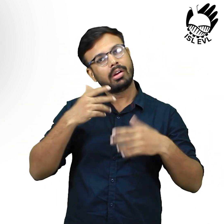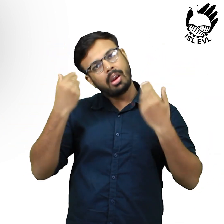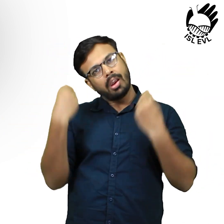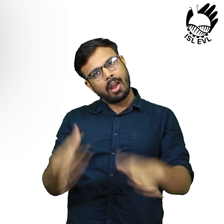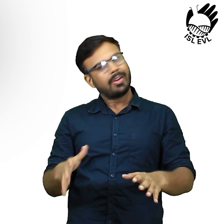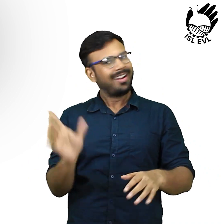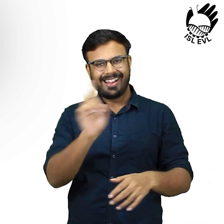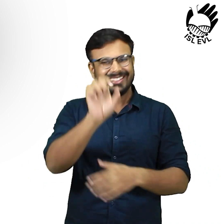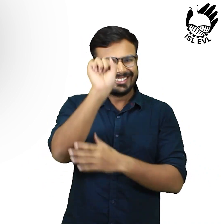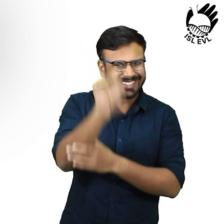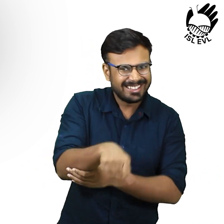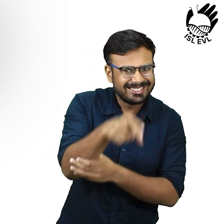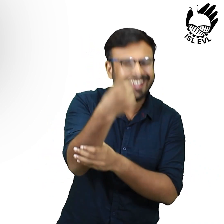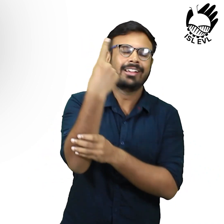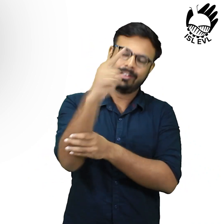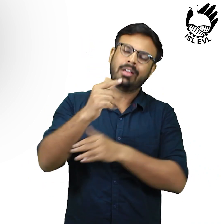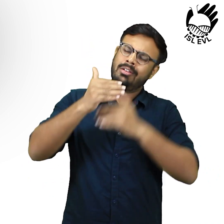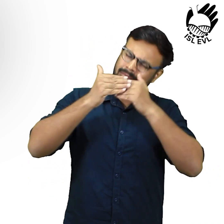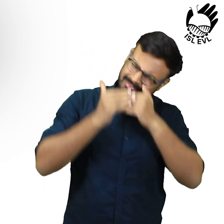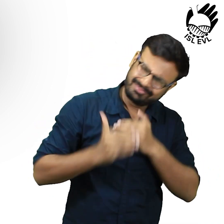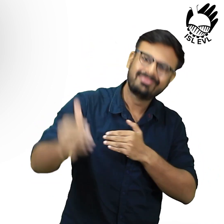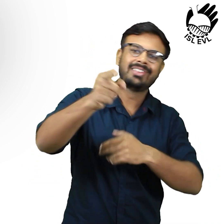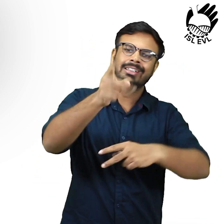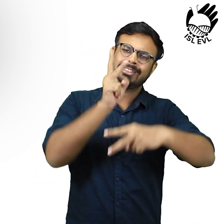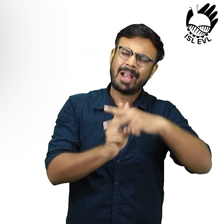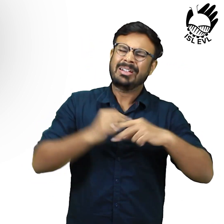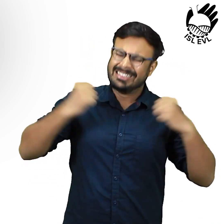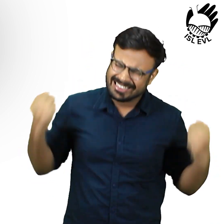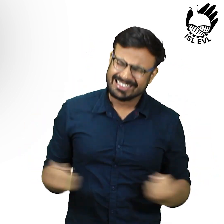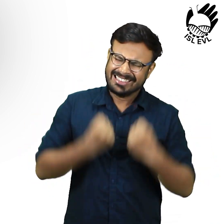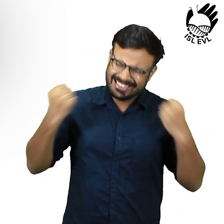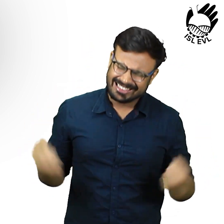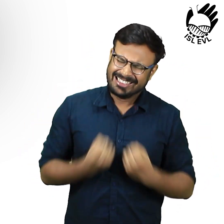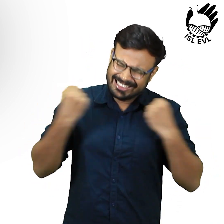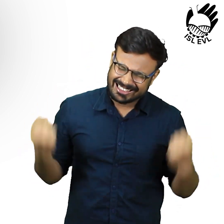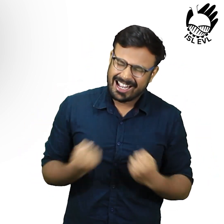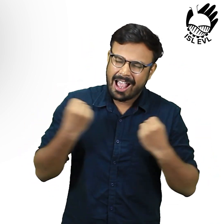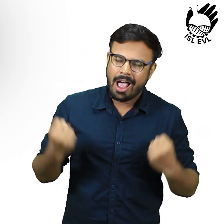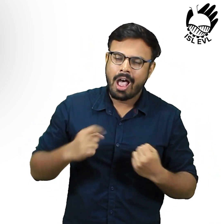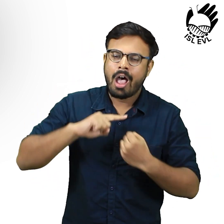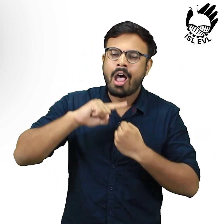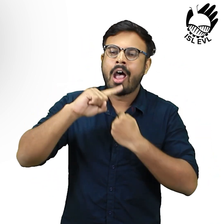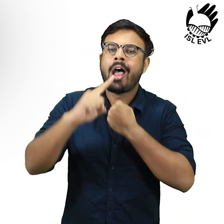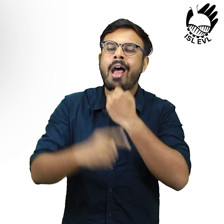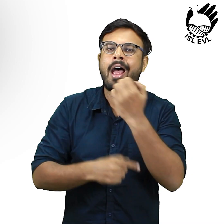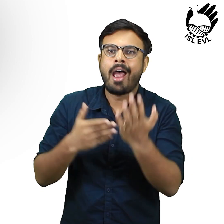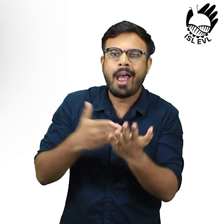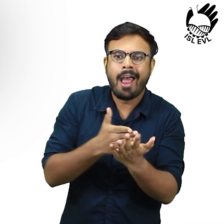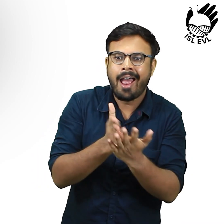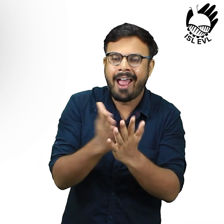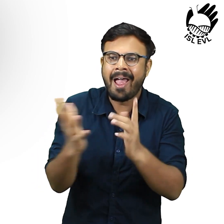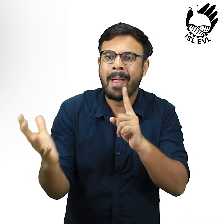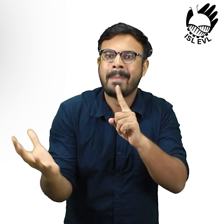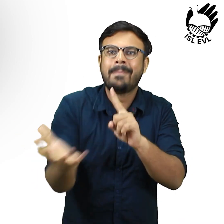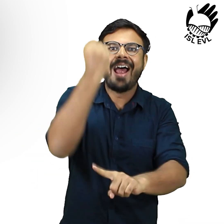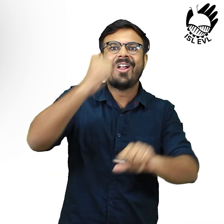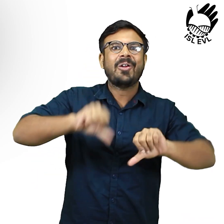of managing such situations is to simply add some sugar and some water and prepare lemonade. The sugar and